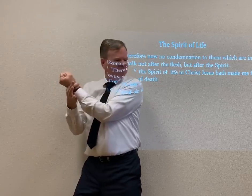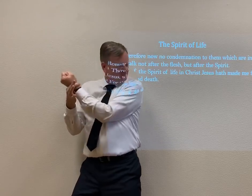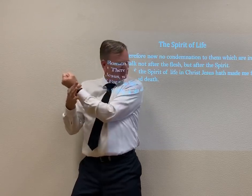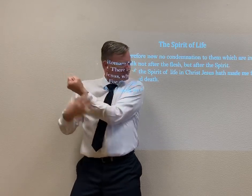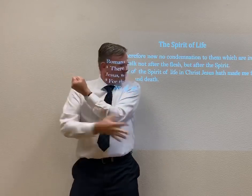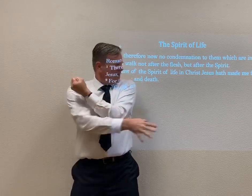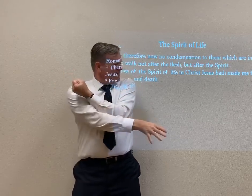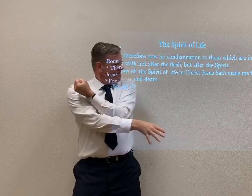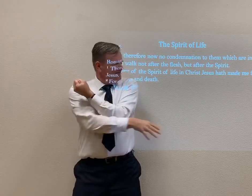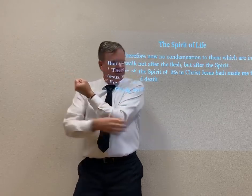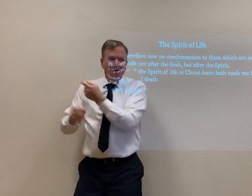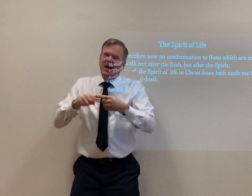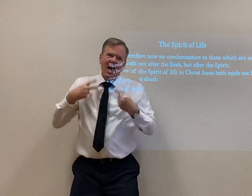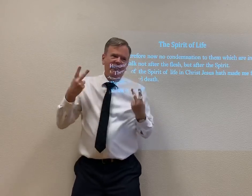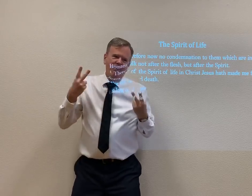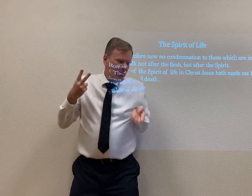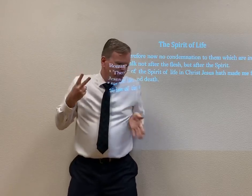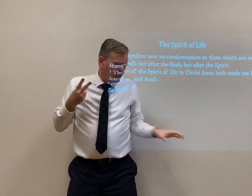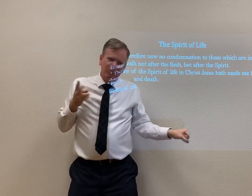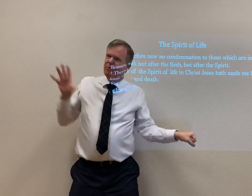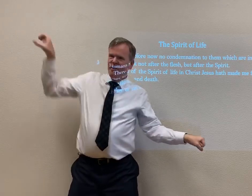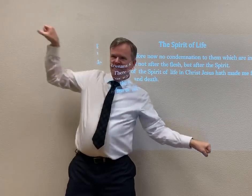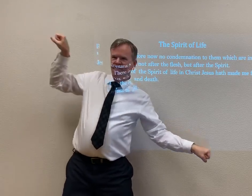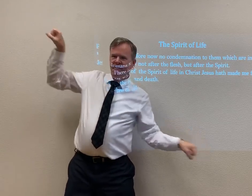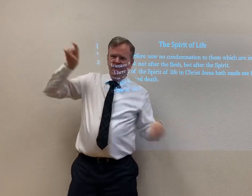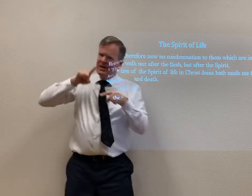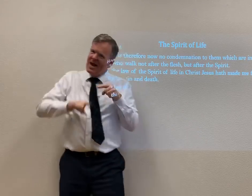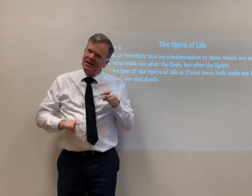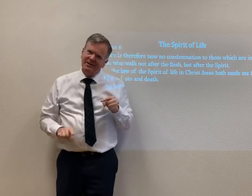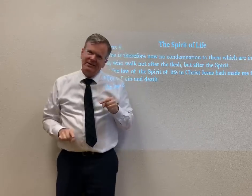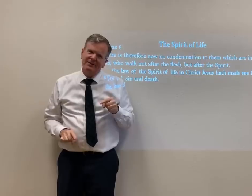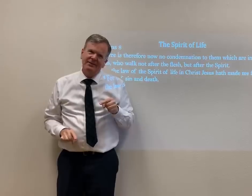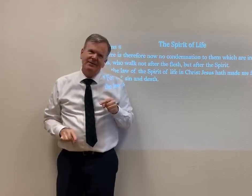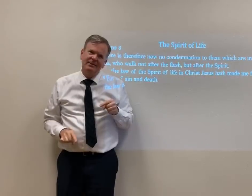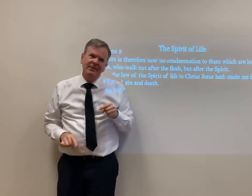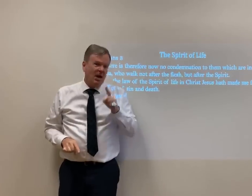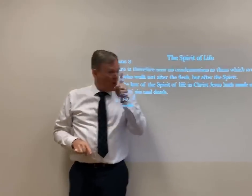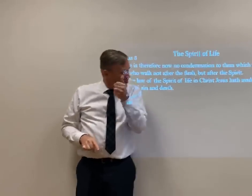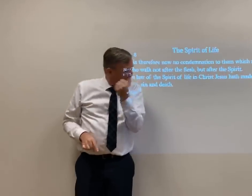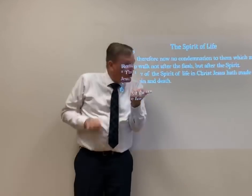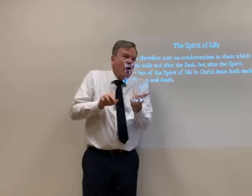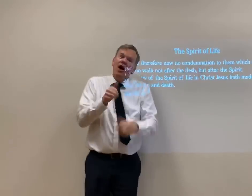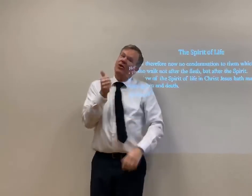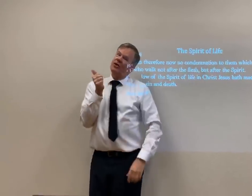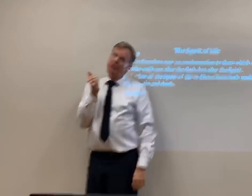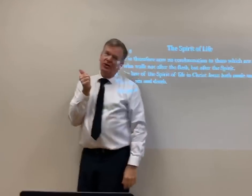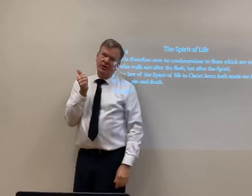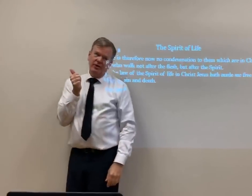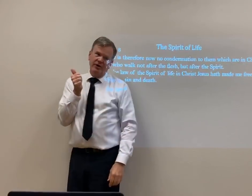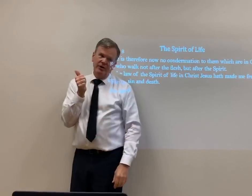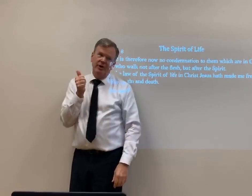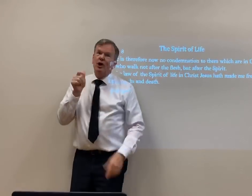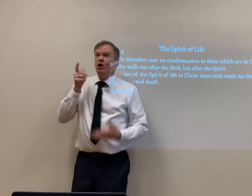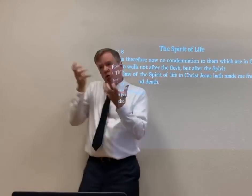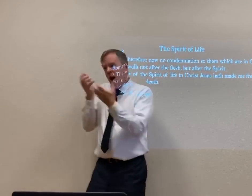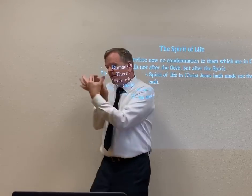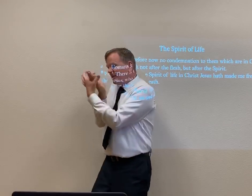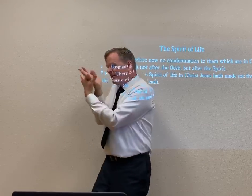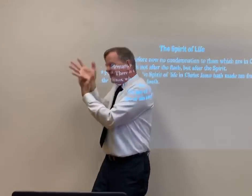out. I'm stuck. Because you can't have your hand in both cages. It doesn't work that way. Your hand's either in the sin of death or